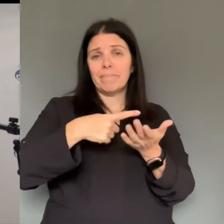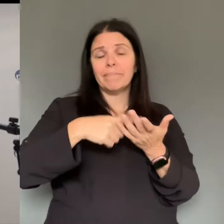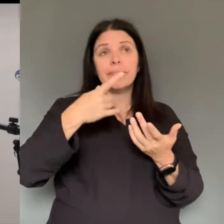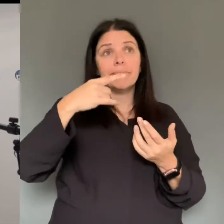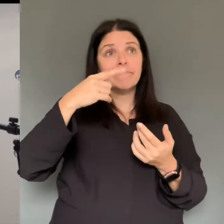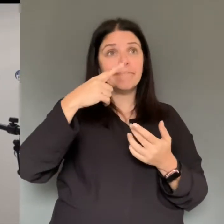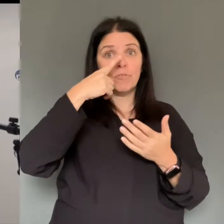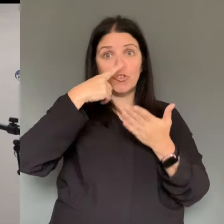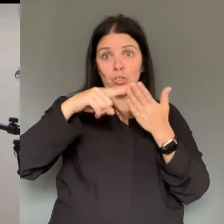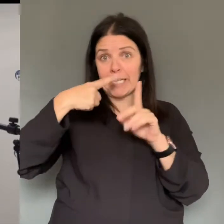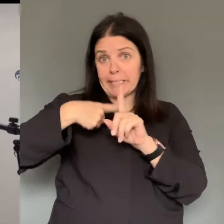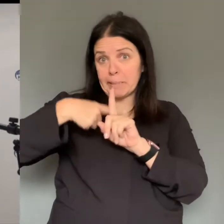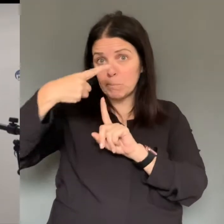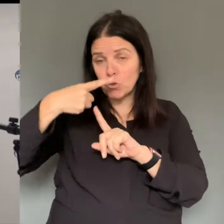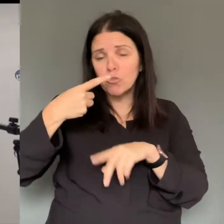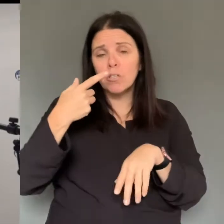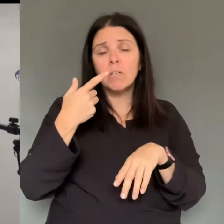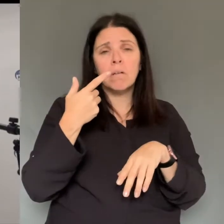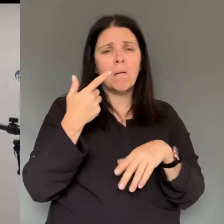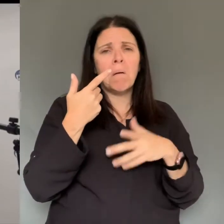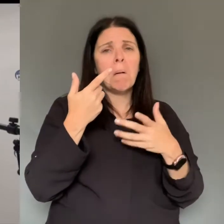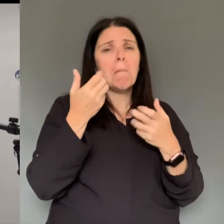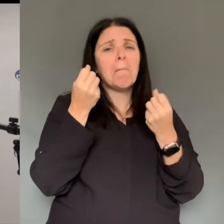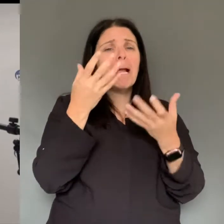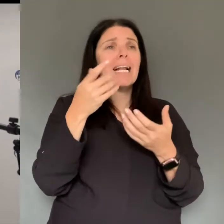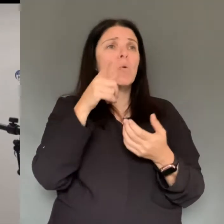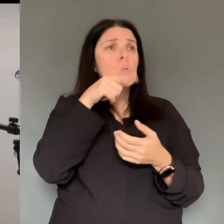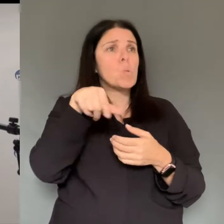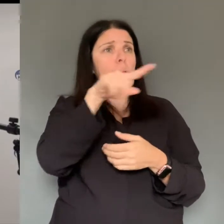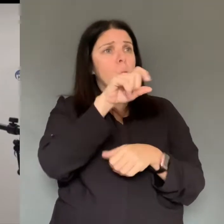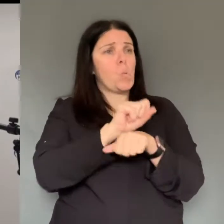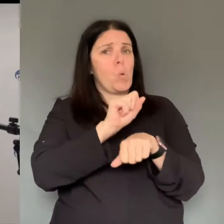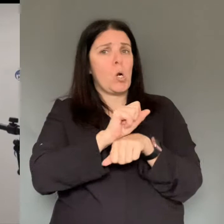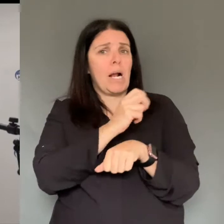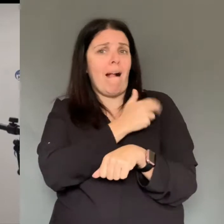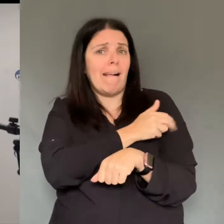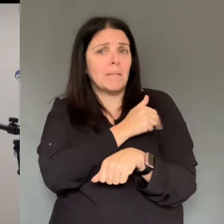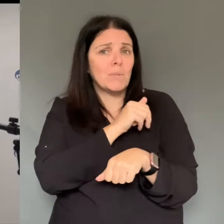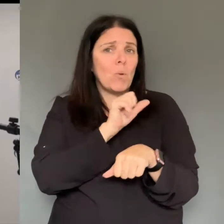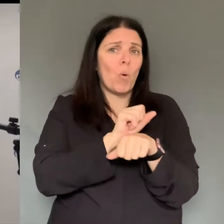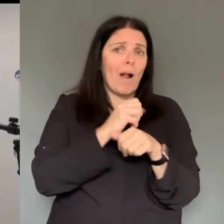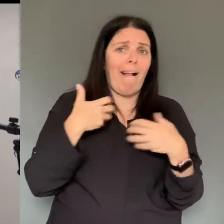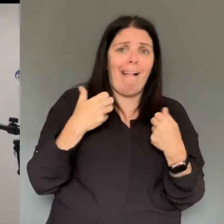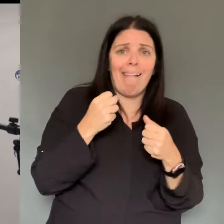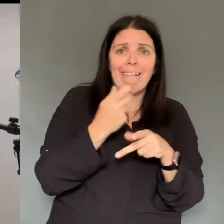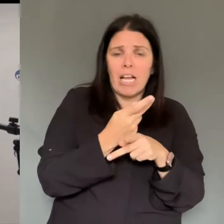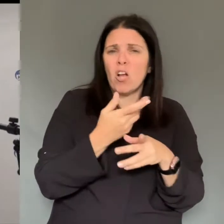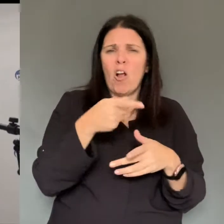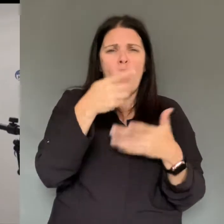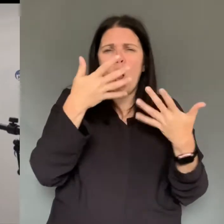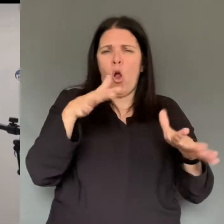healthcare workers are working on multiple sites, what can be done to maybe just try and minimize their movements from